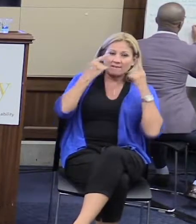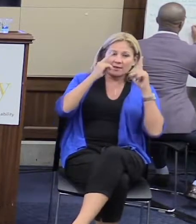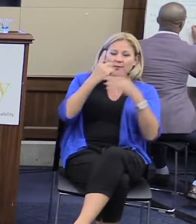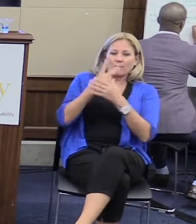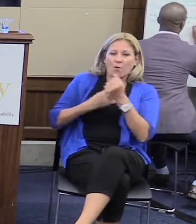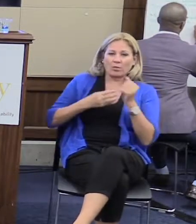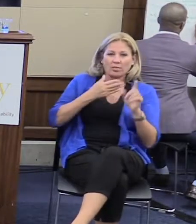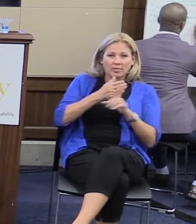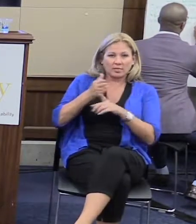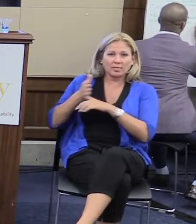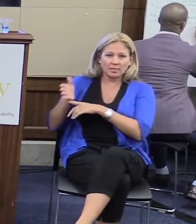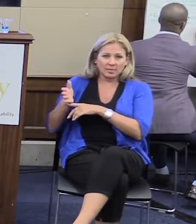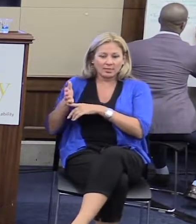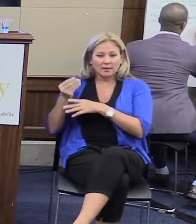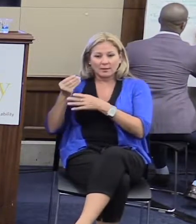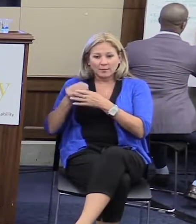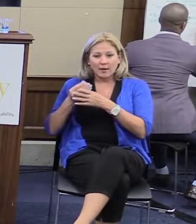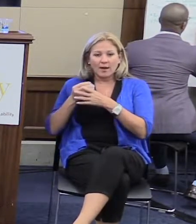so